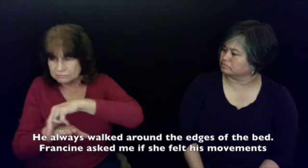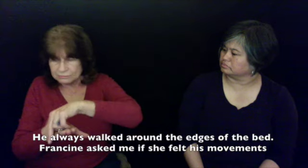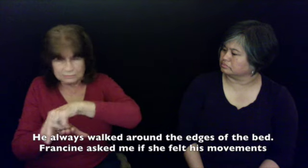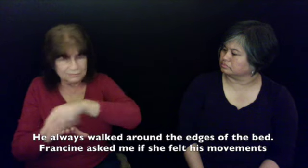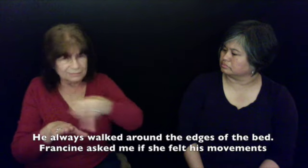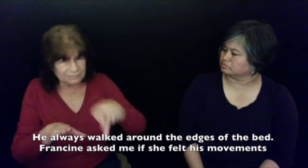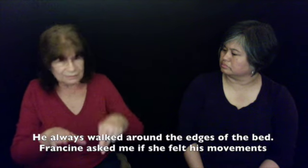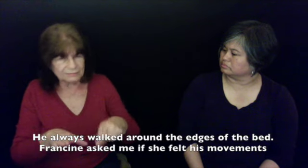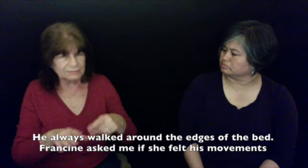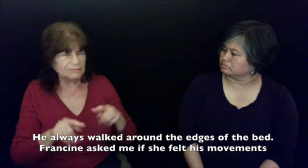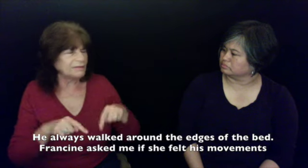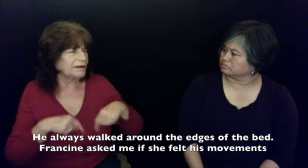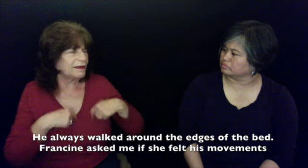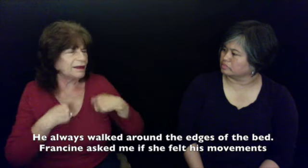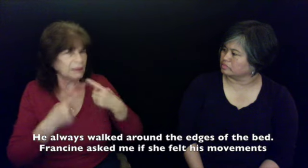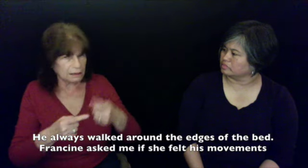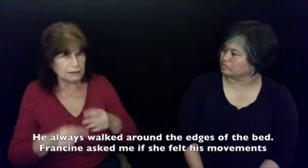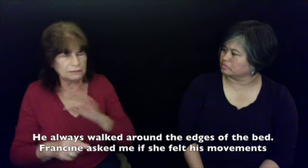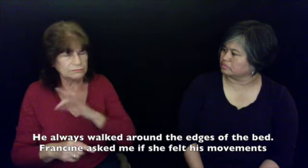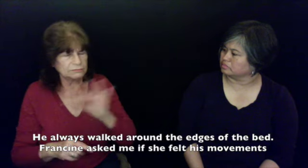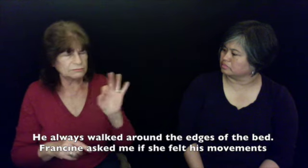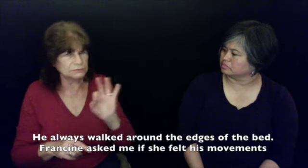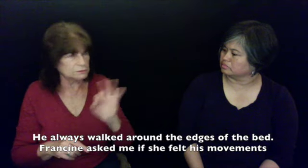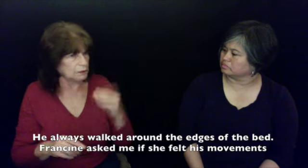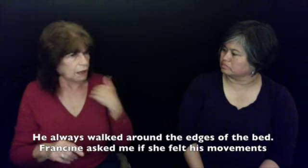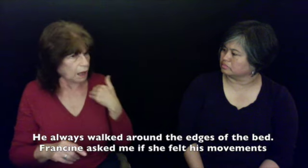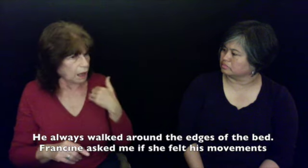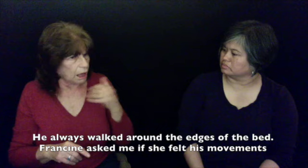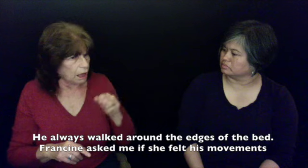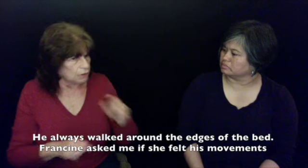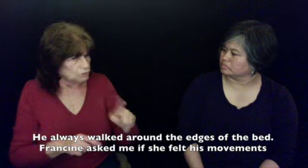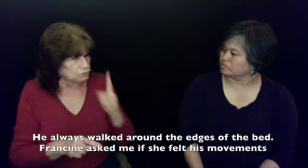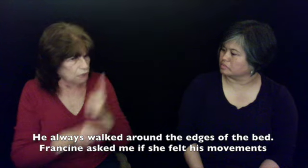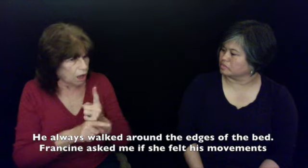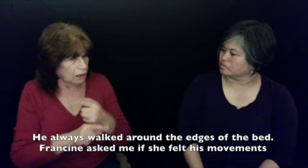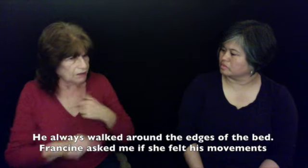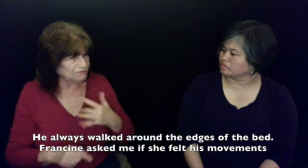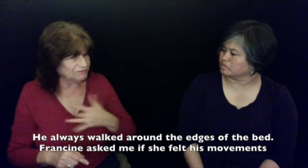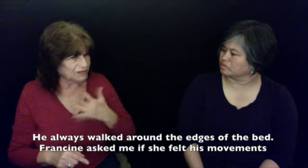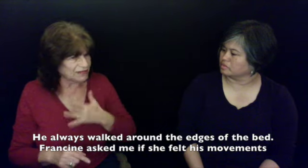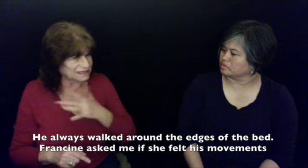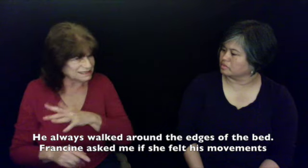He always walked around the edges of the bed. Francine asked me if she felt his movements.